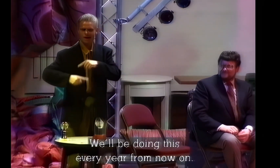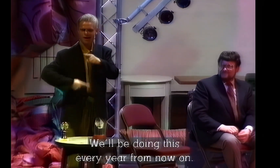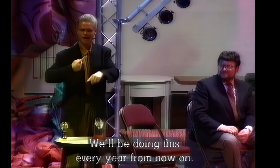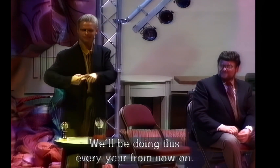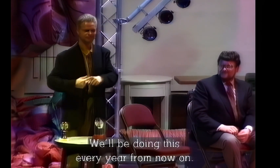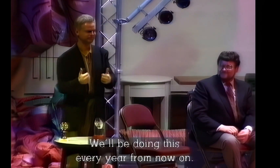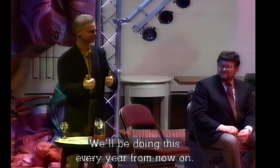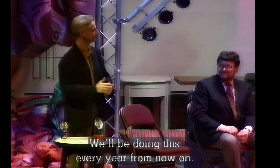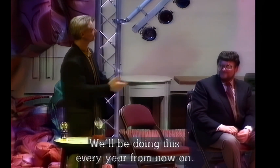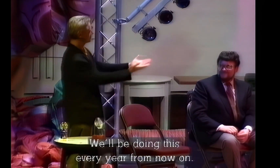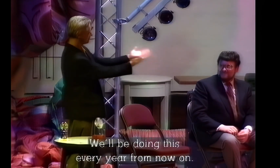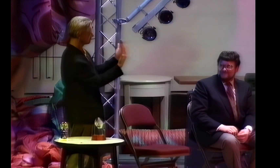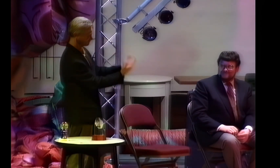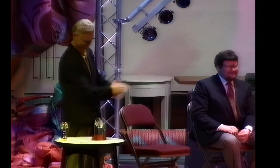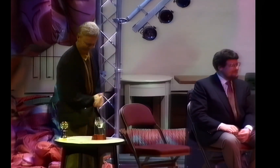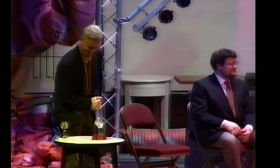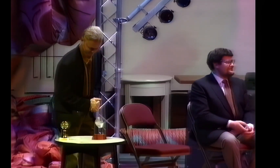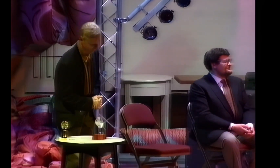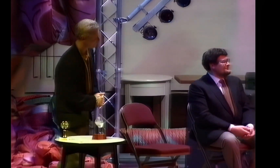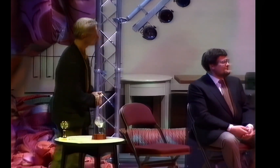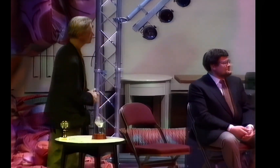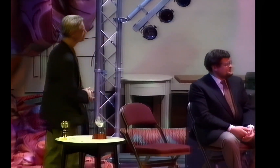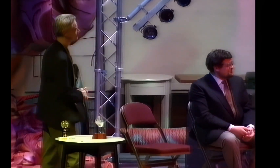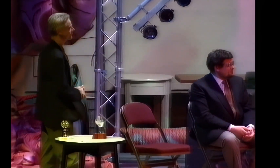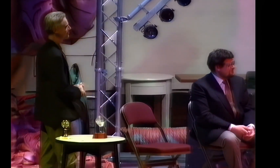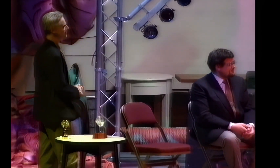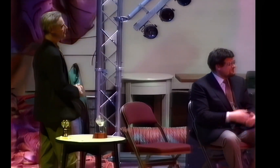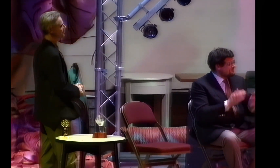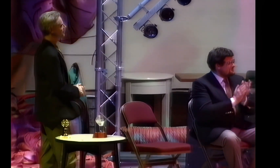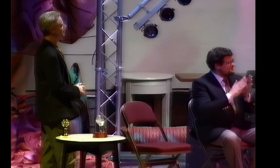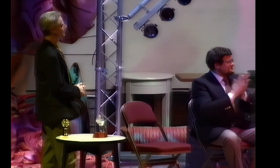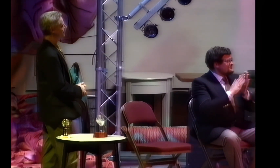year from now on. Now, would you come forward, please?